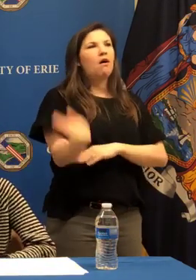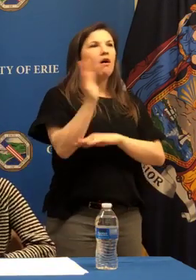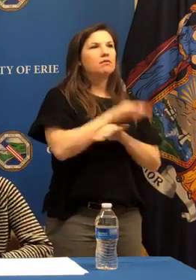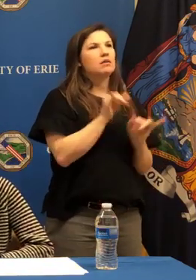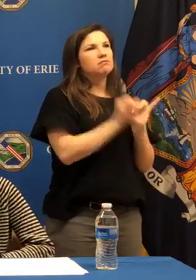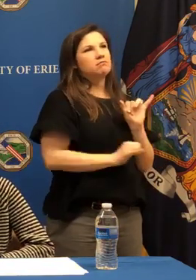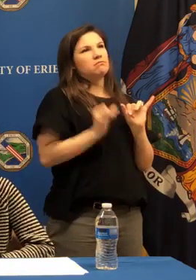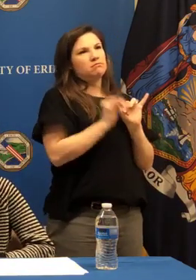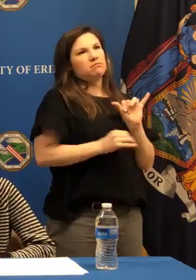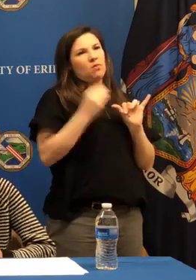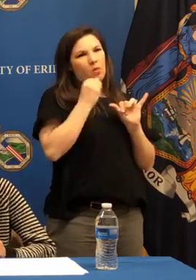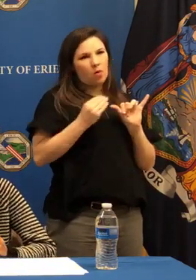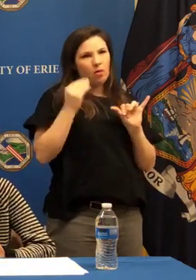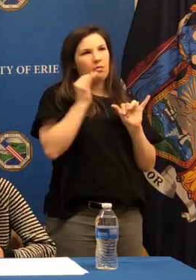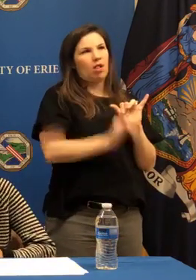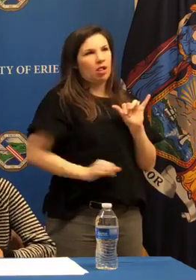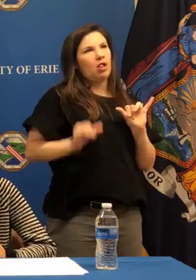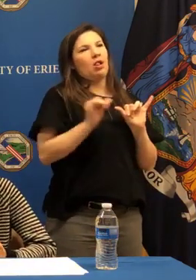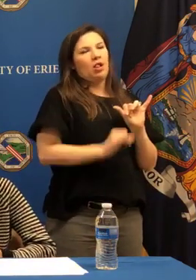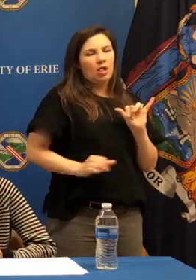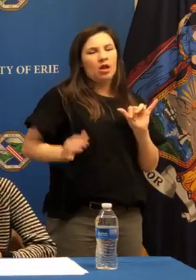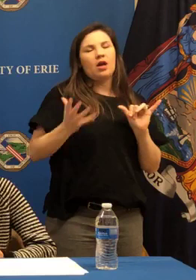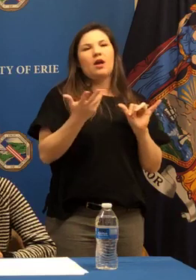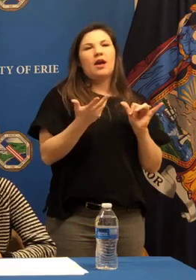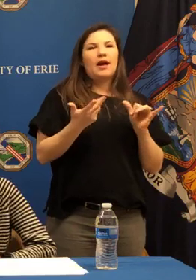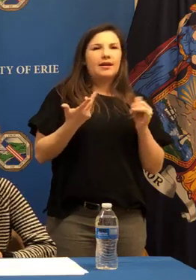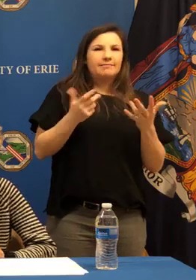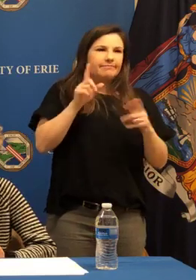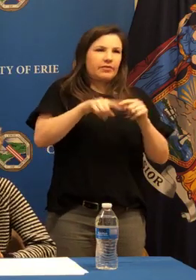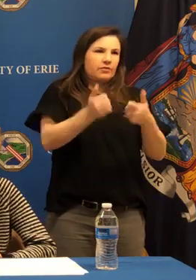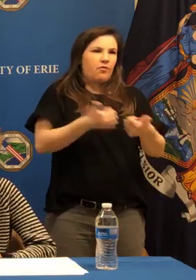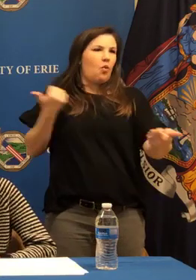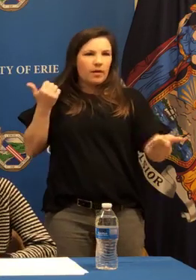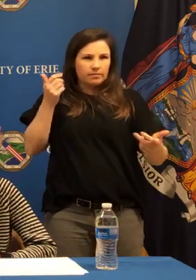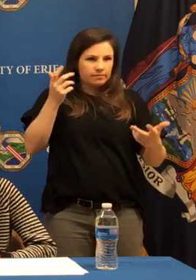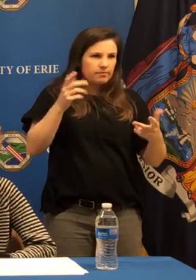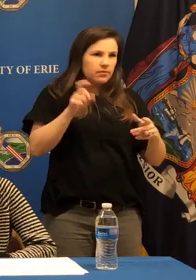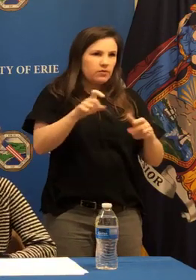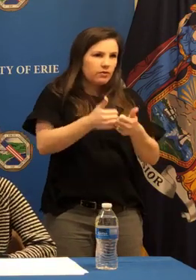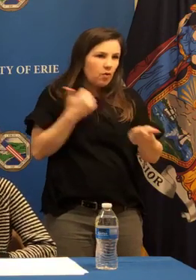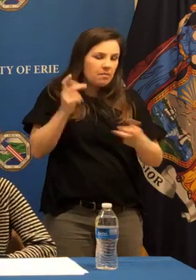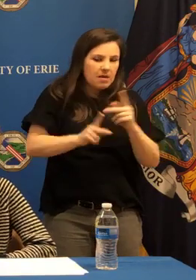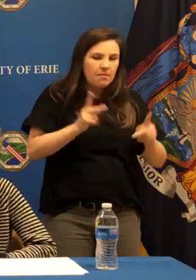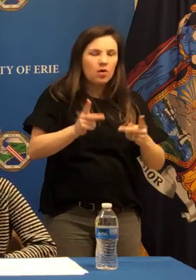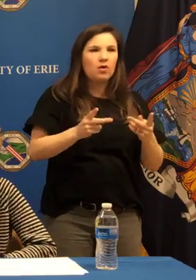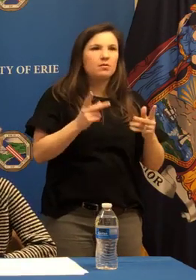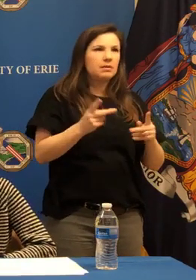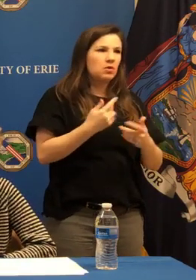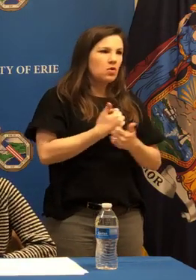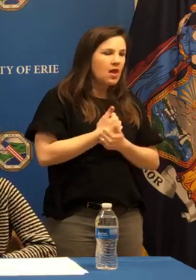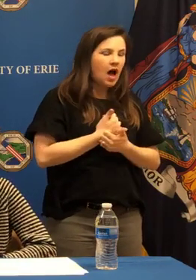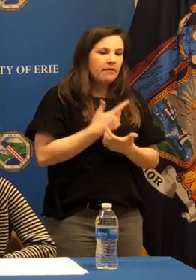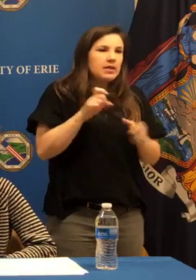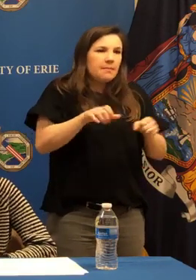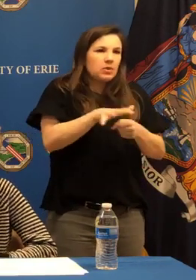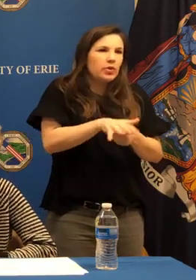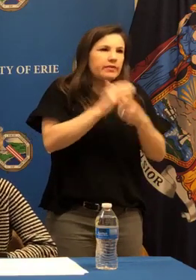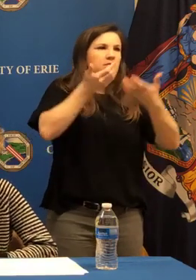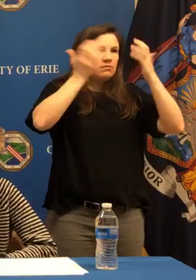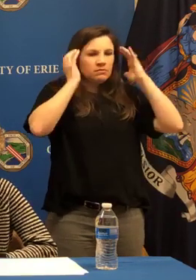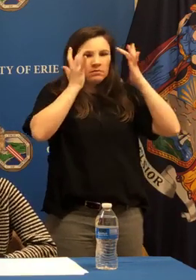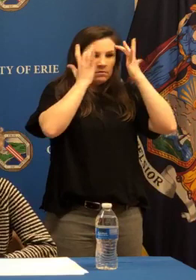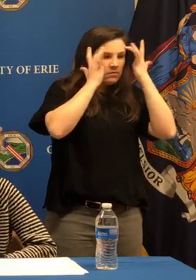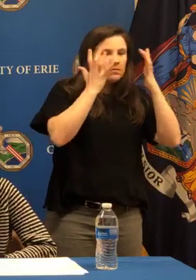not being able to physically be near people that you're very close to and that you love can be very, very stressful.